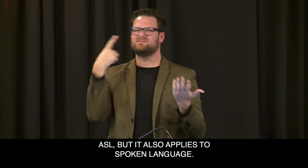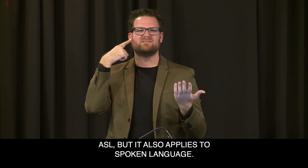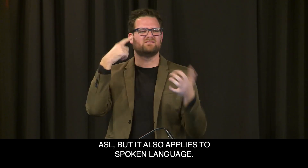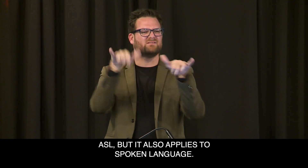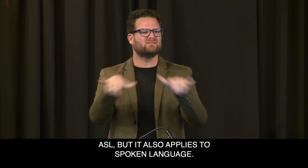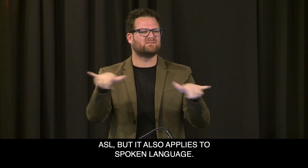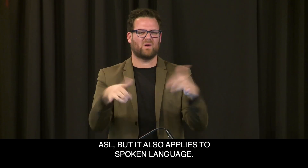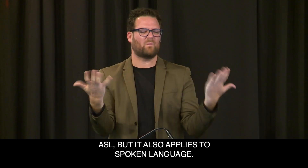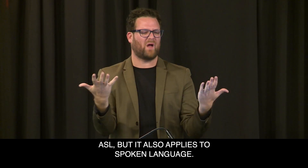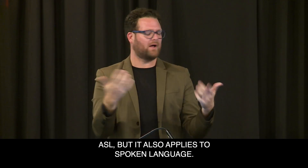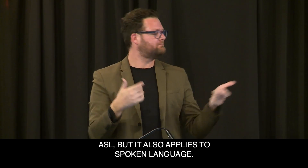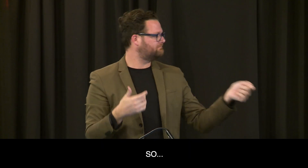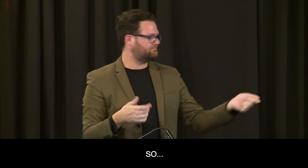spoken language. So,